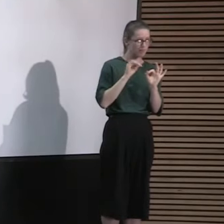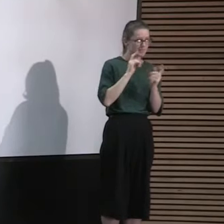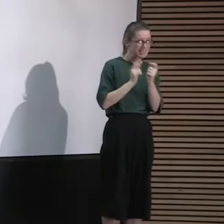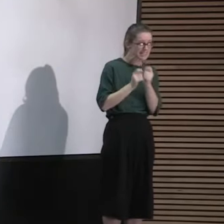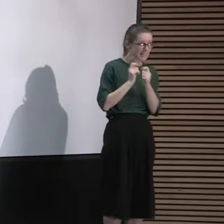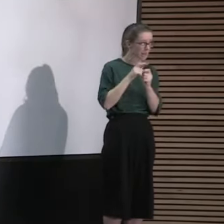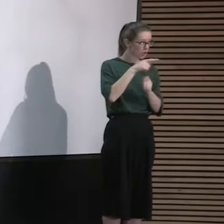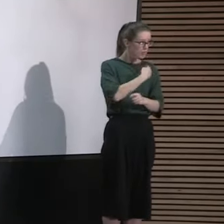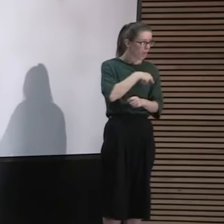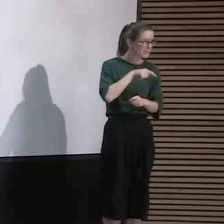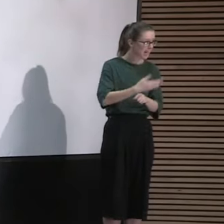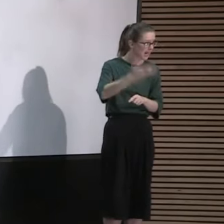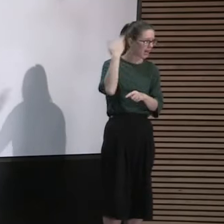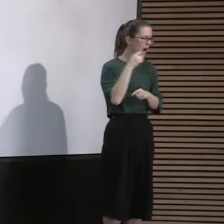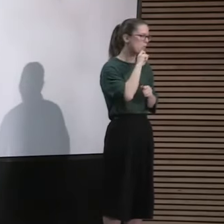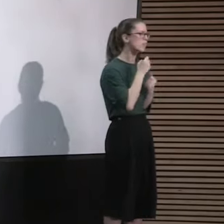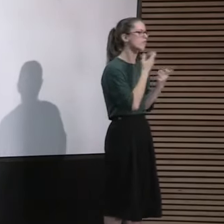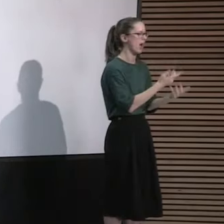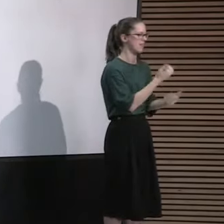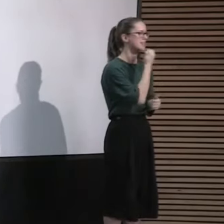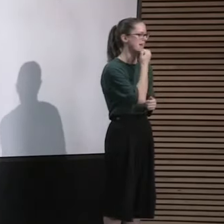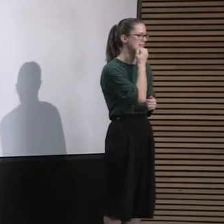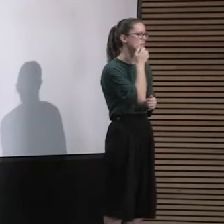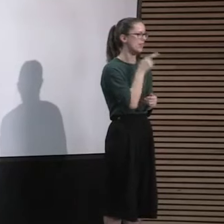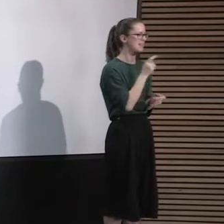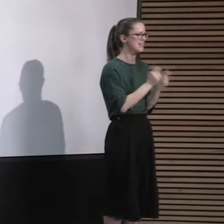get you the dates around when that surveillance testing started, but